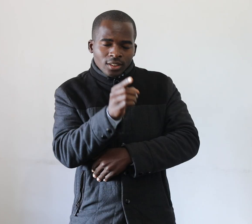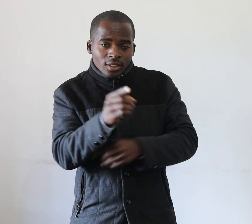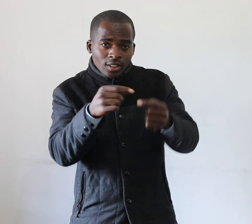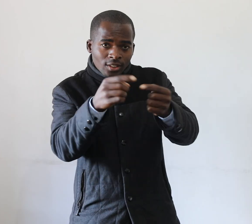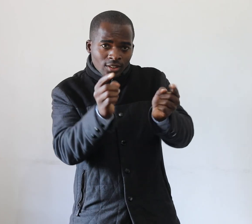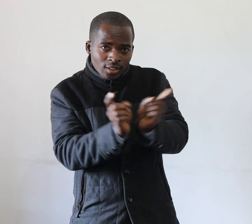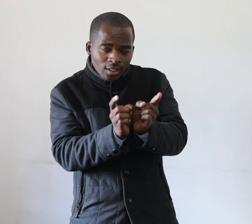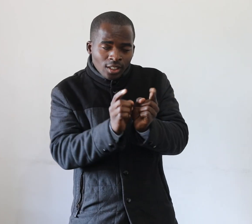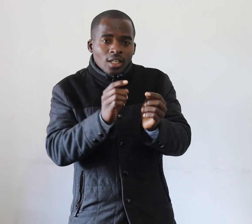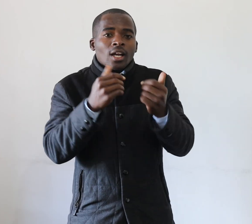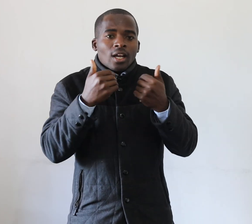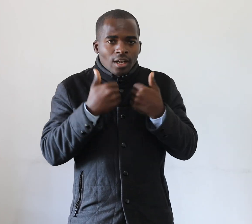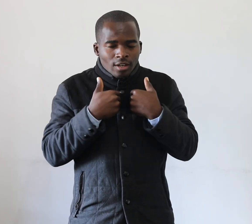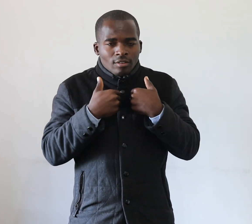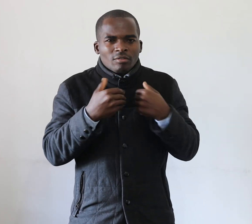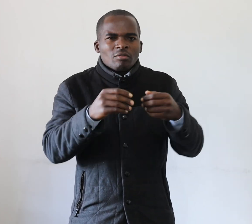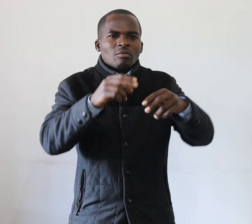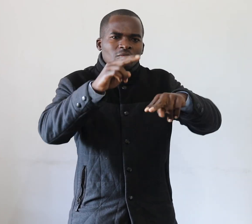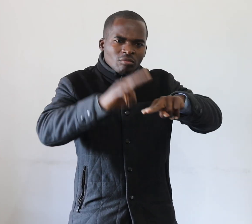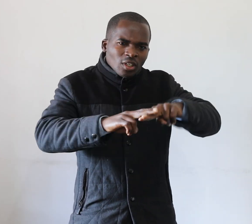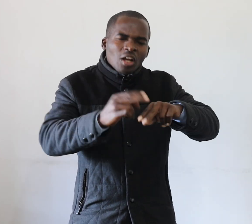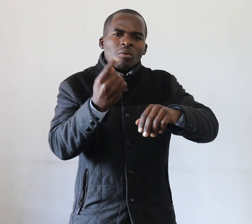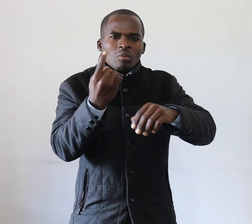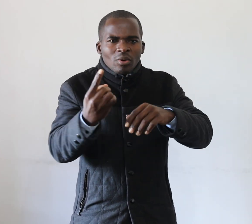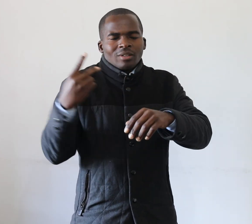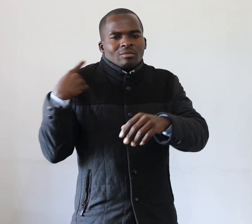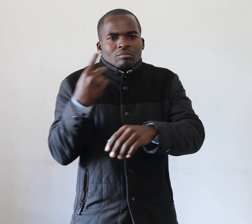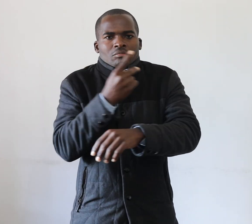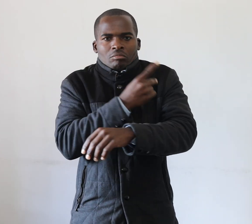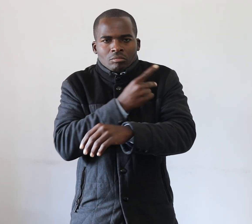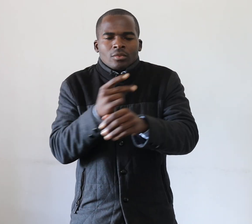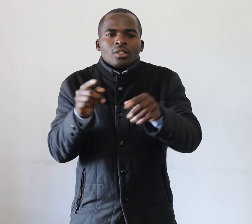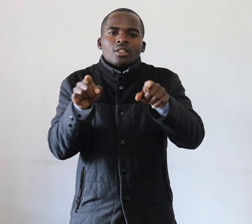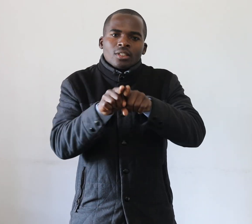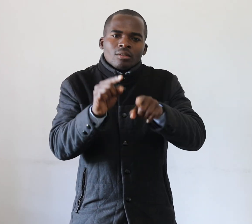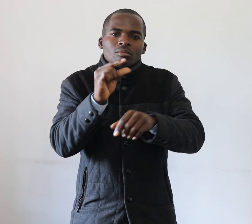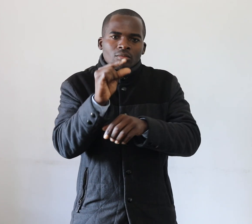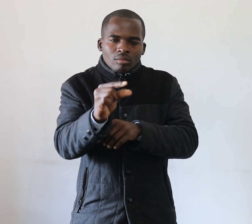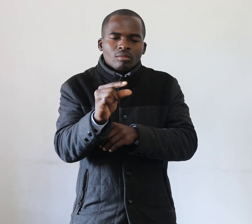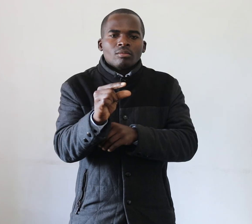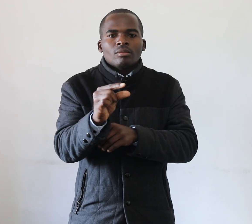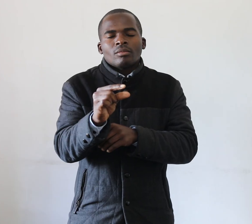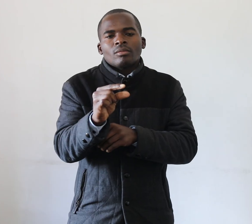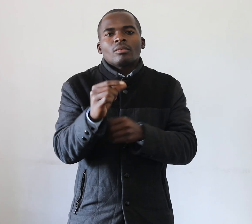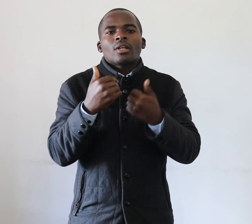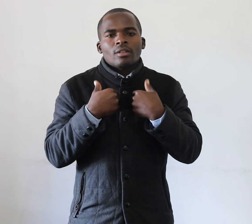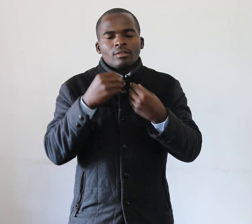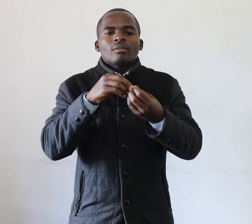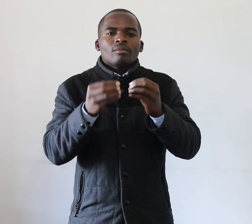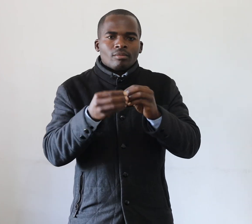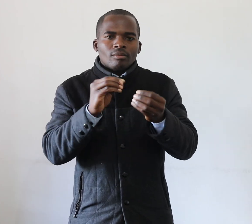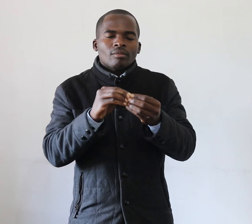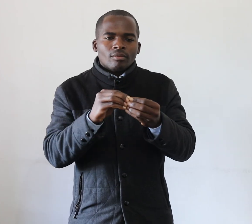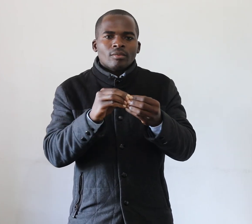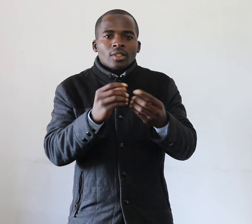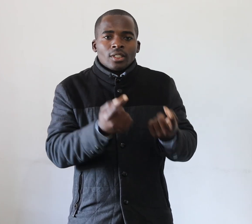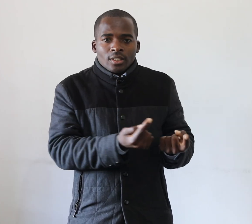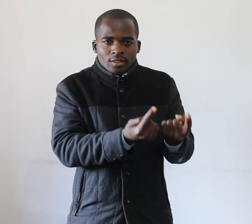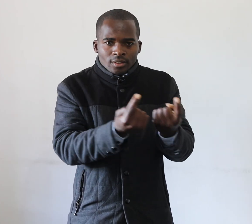at least one seat, even if the numbers are small. In situations where the